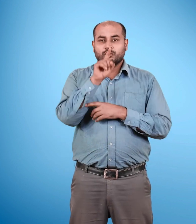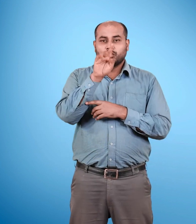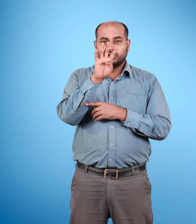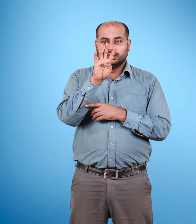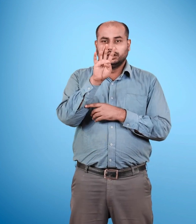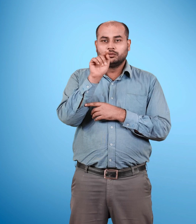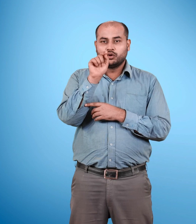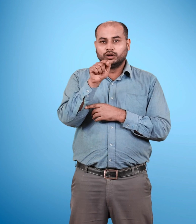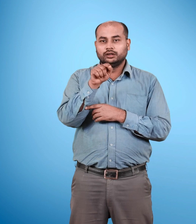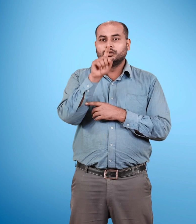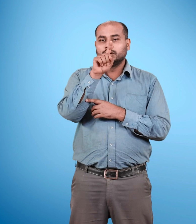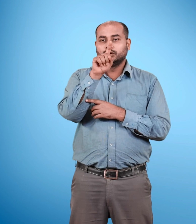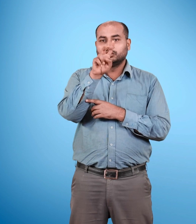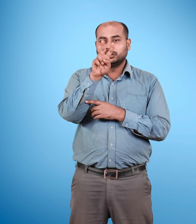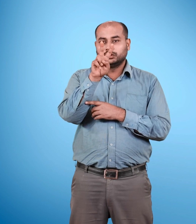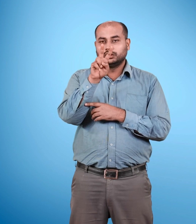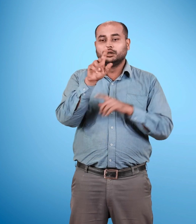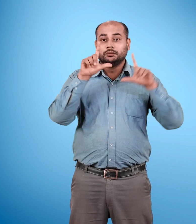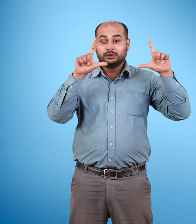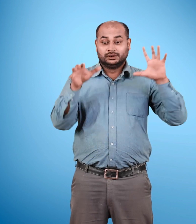Figure 14.12.